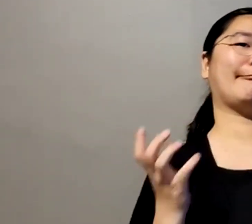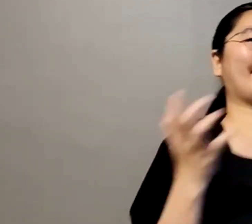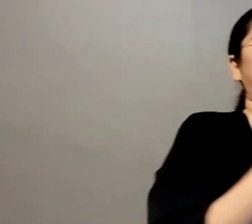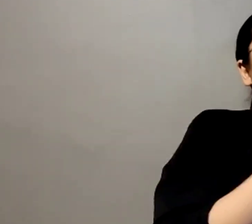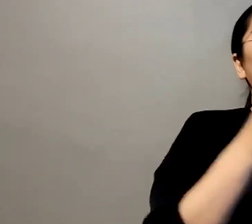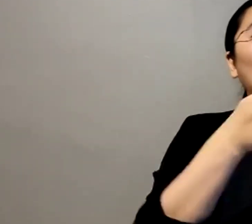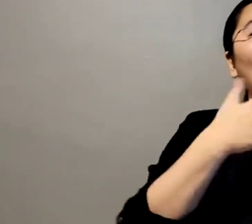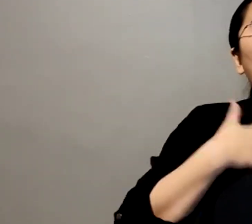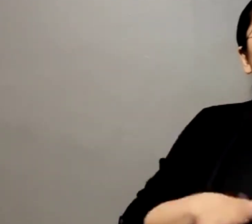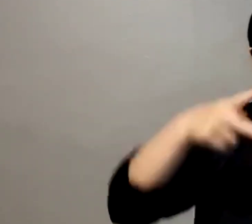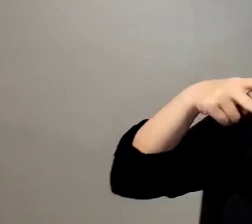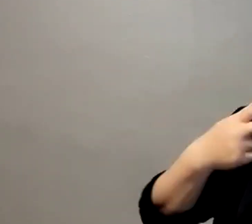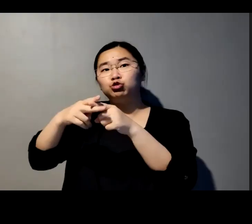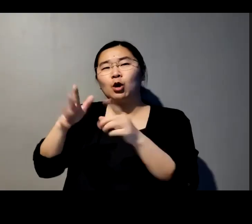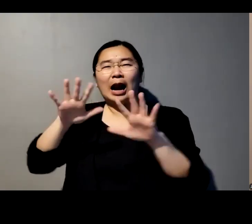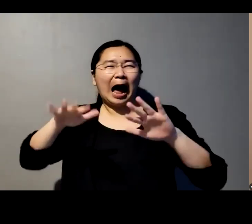very much.